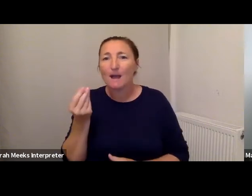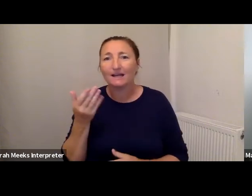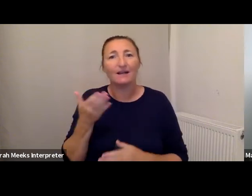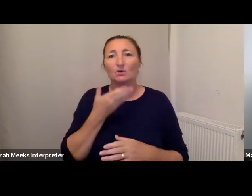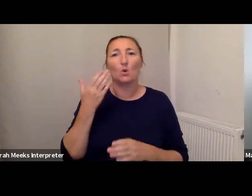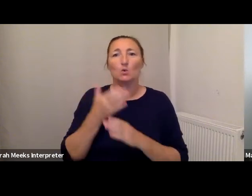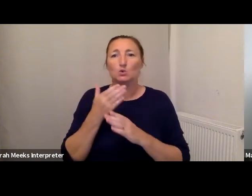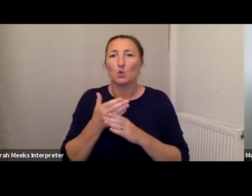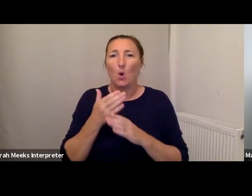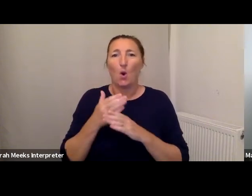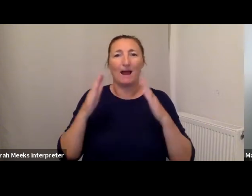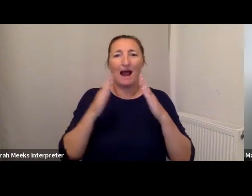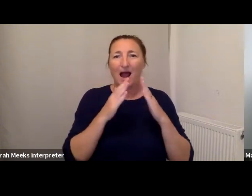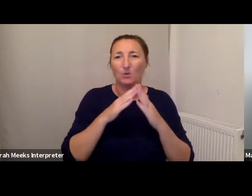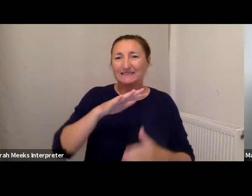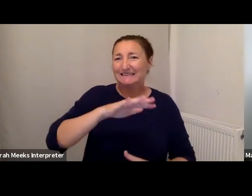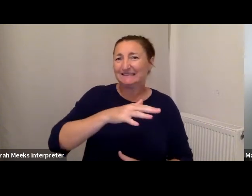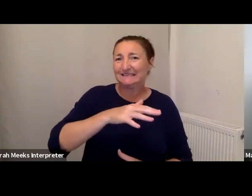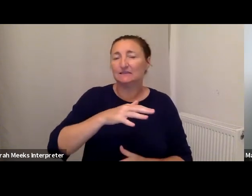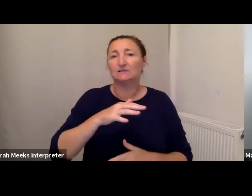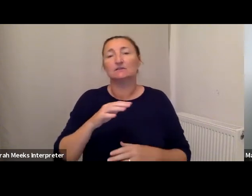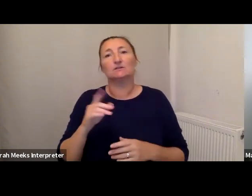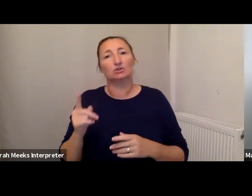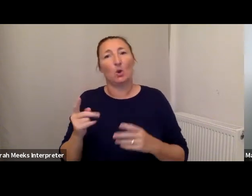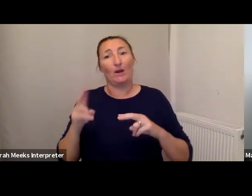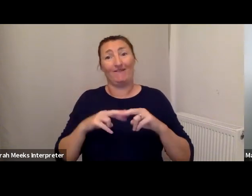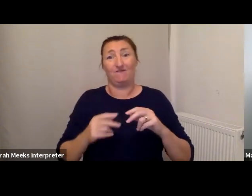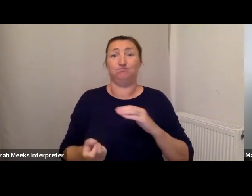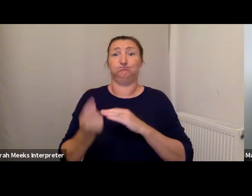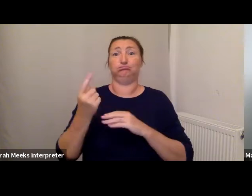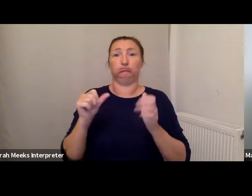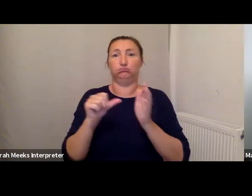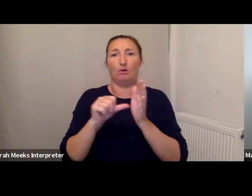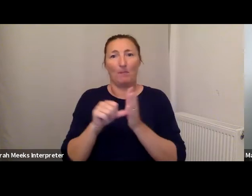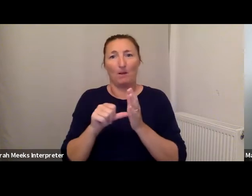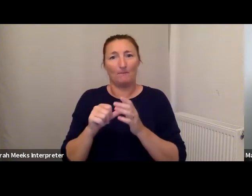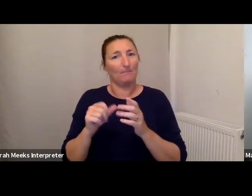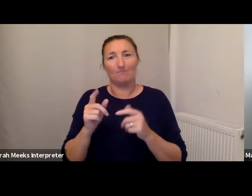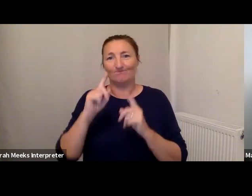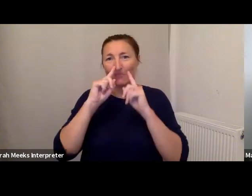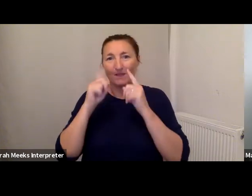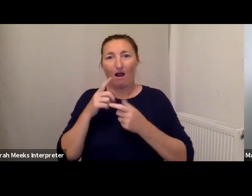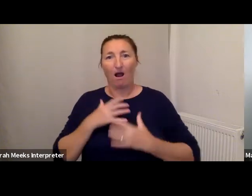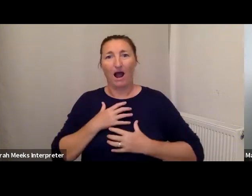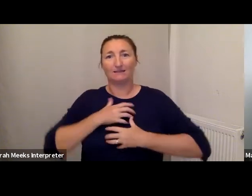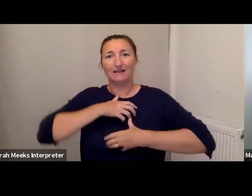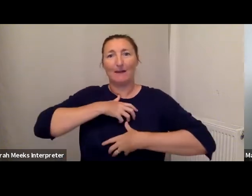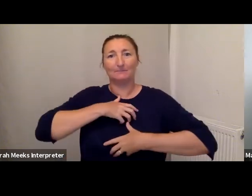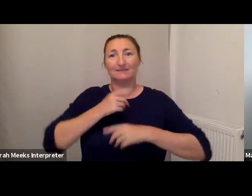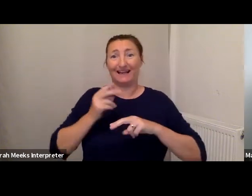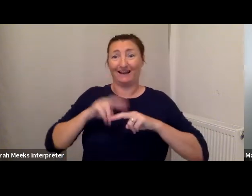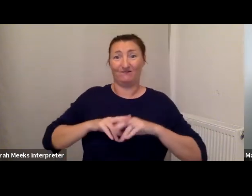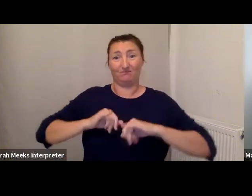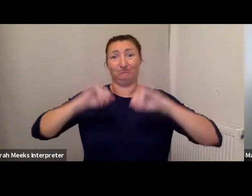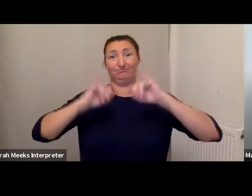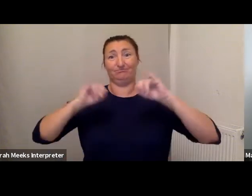more precarious housing and be less able to adapt and adjust to things like extreme weather events. So that puts